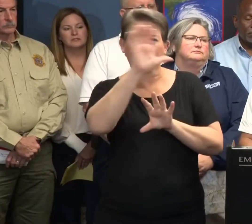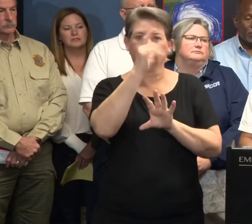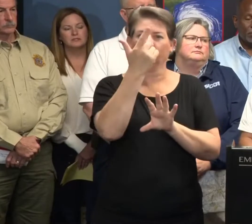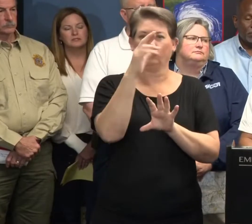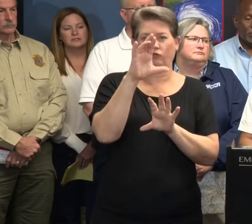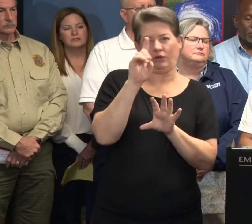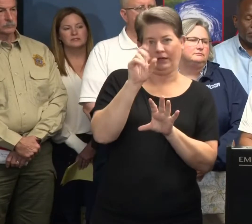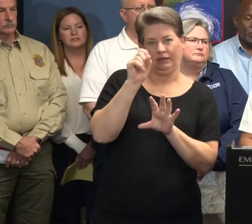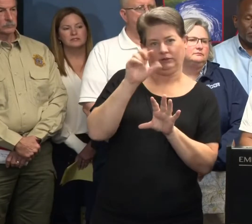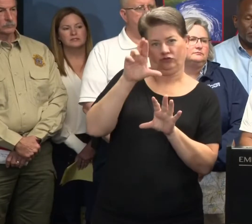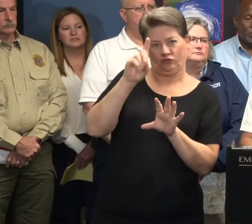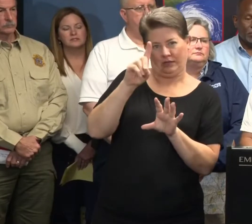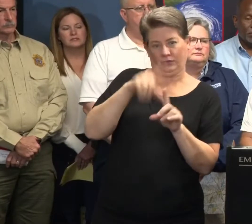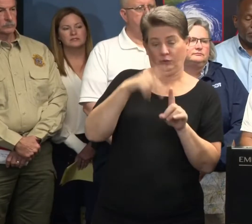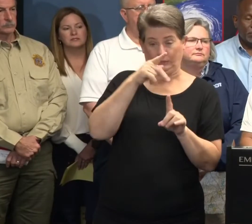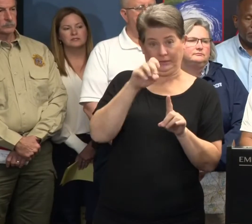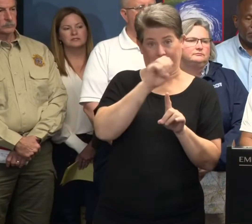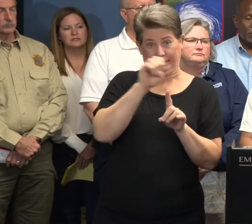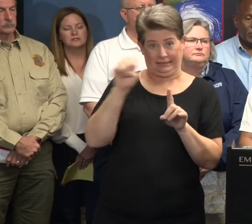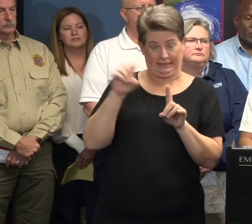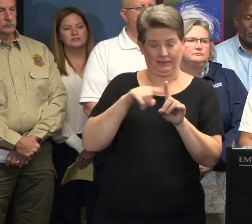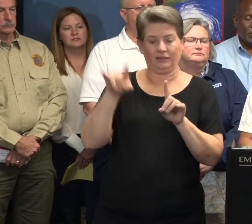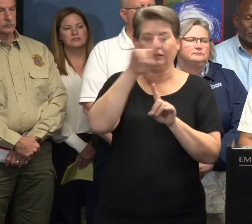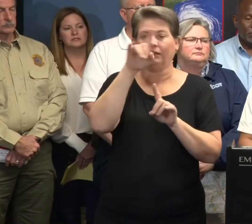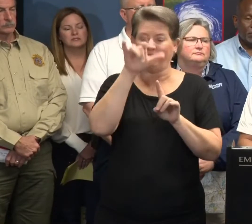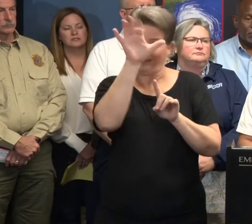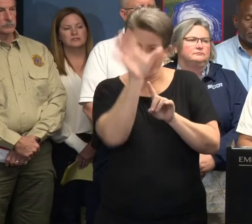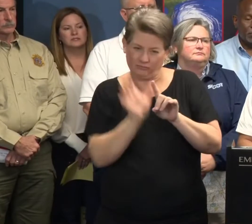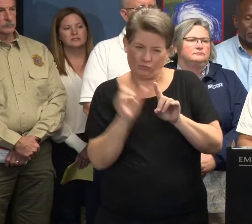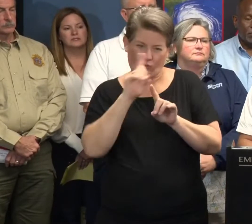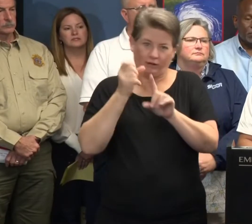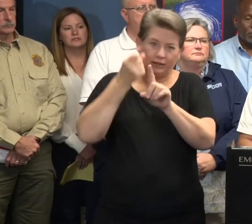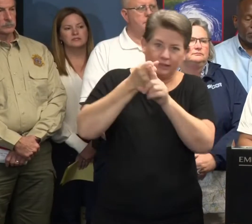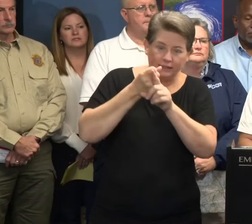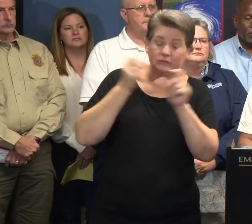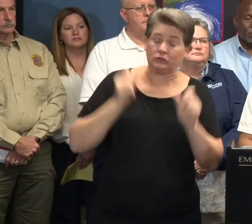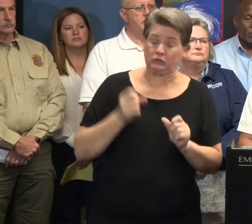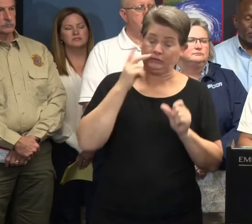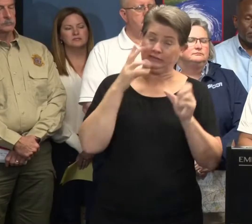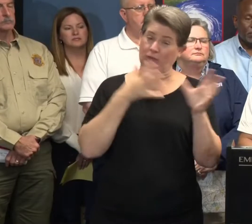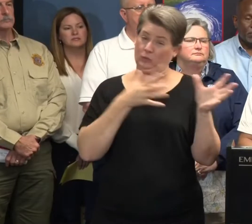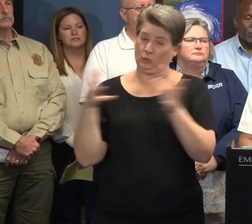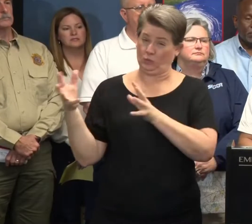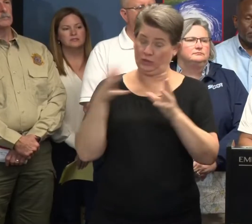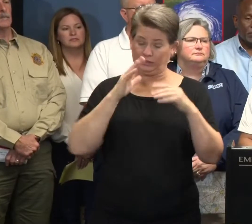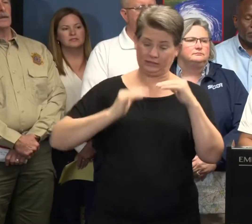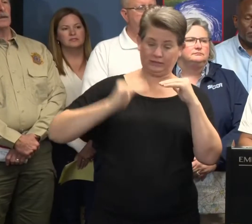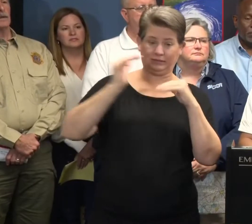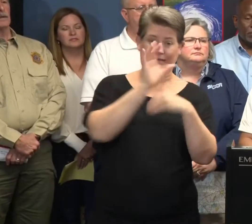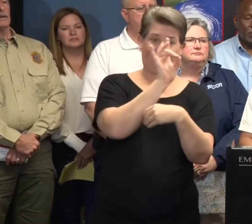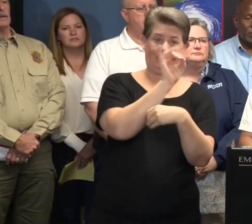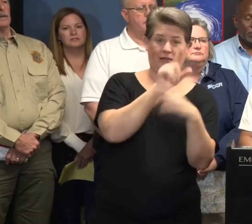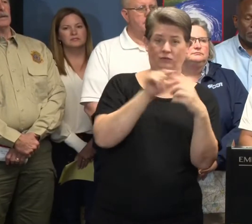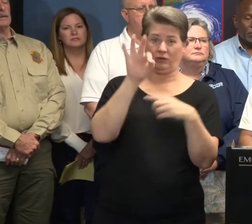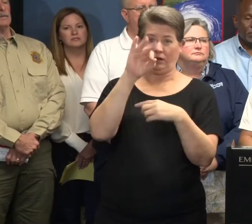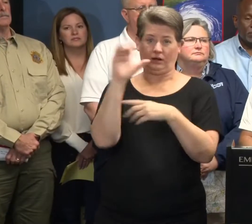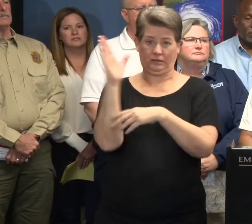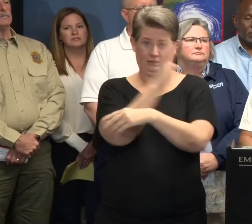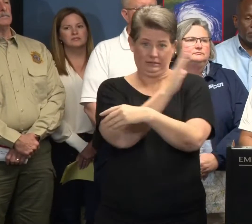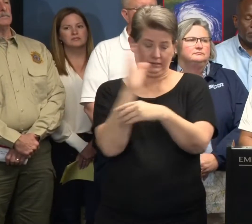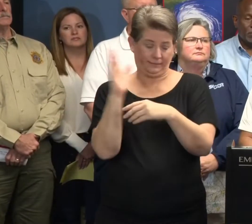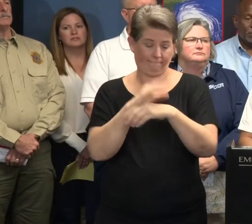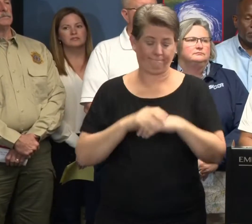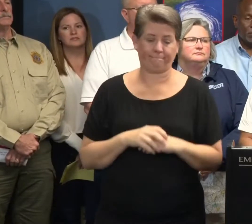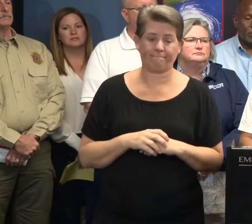PD, with areas along the coast near where Ian makes landfall potentially seeing wind gusts up to 80 to 90 miles an hour,